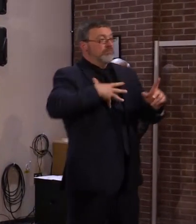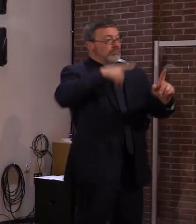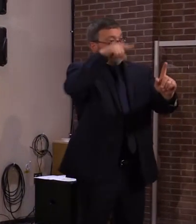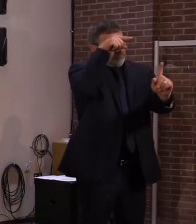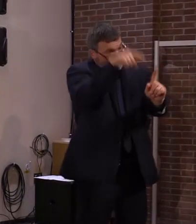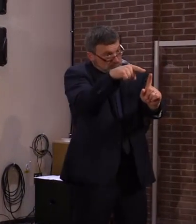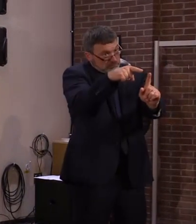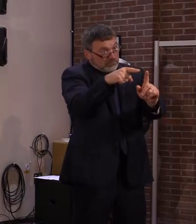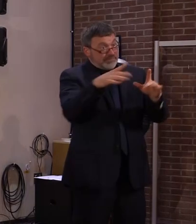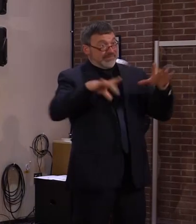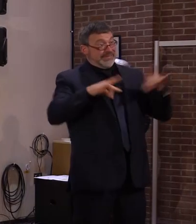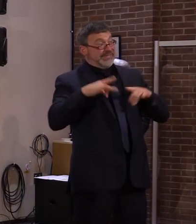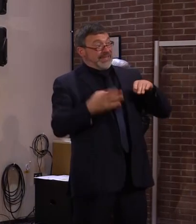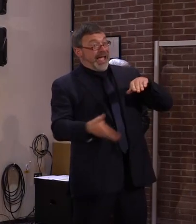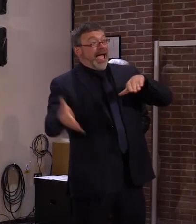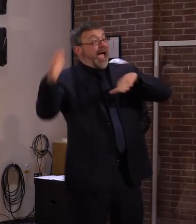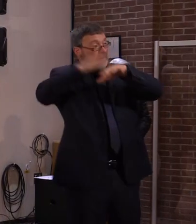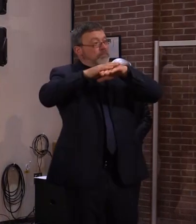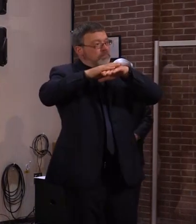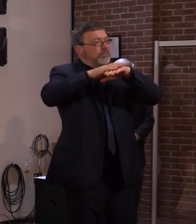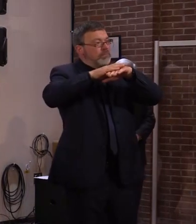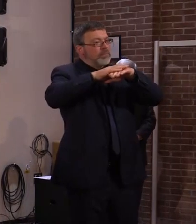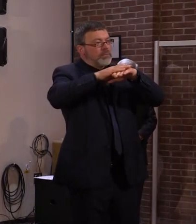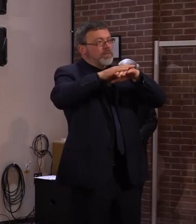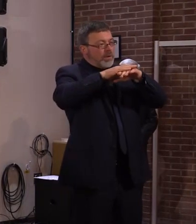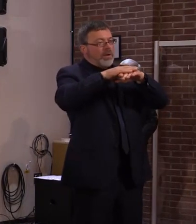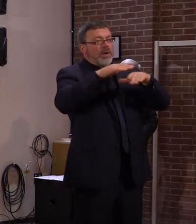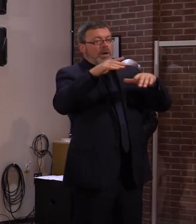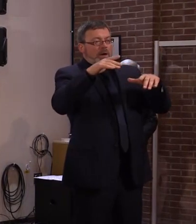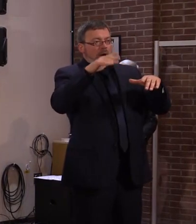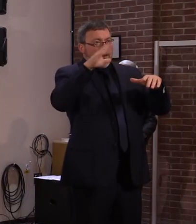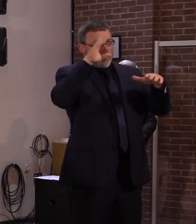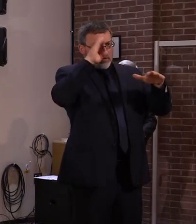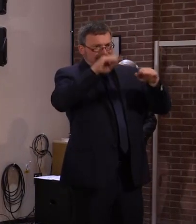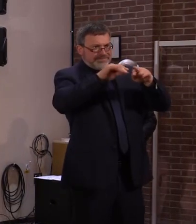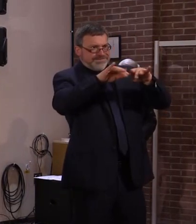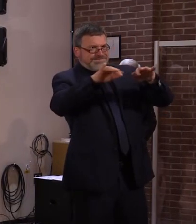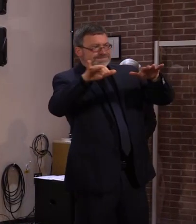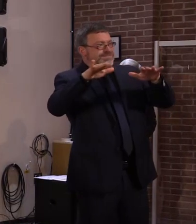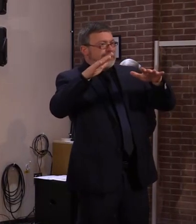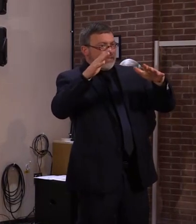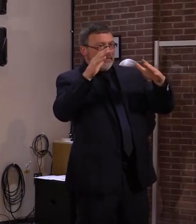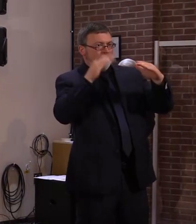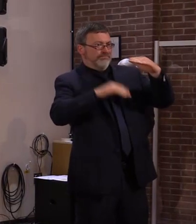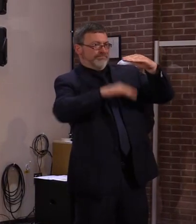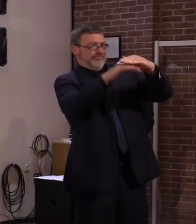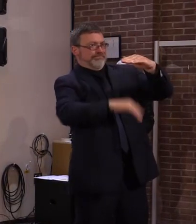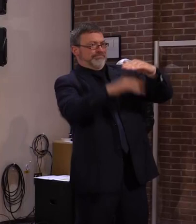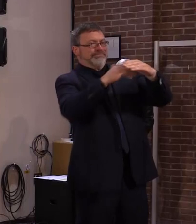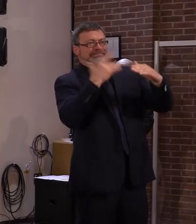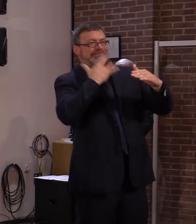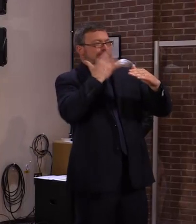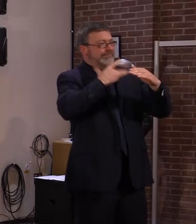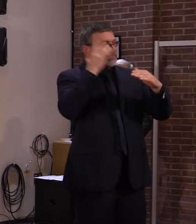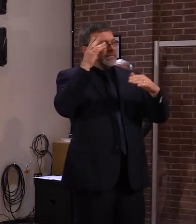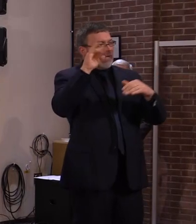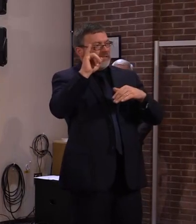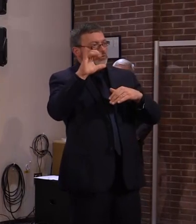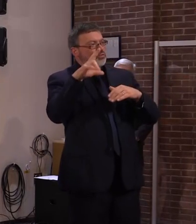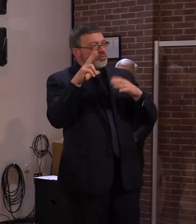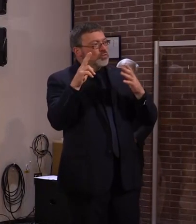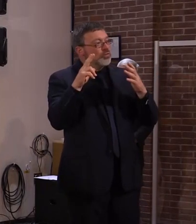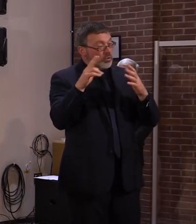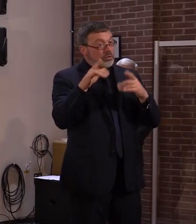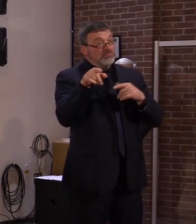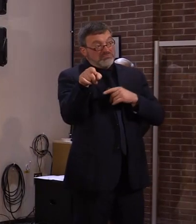could hit 80 if we don't, if the number of those cases needing hospitalizations